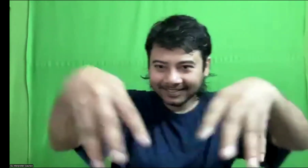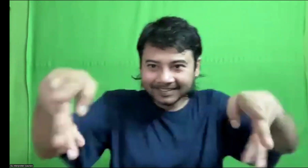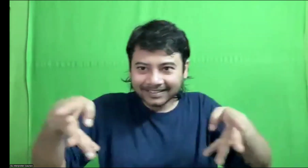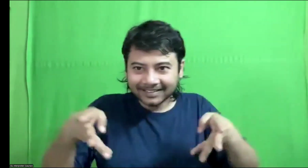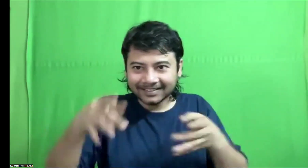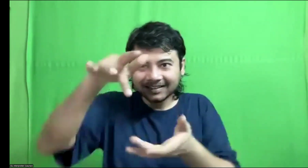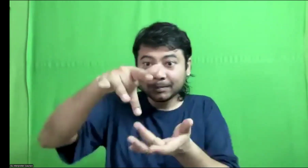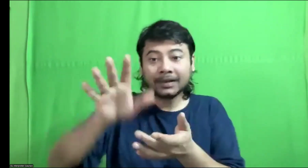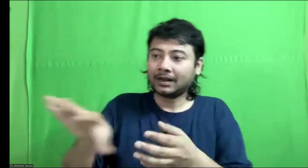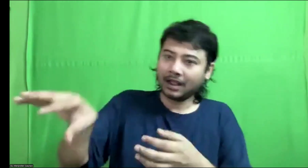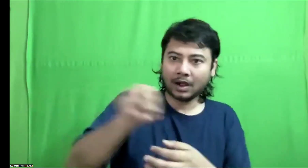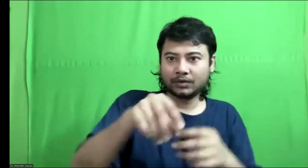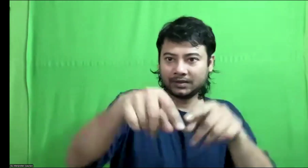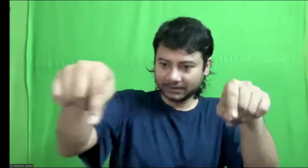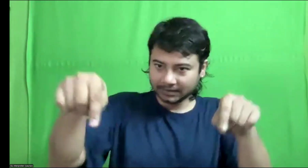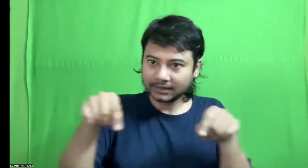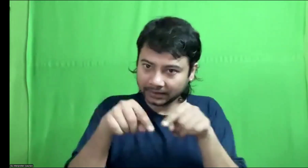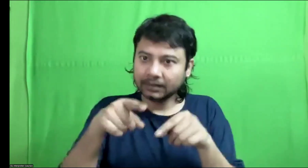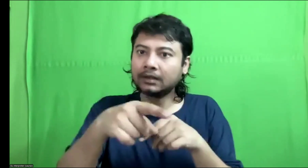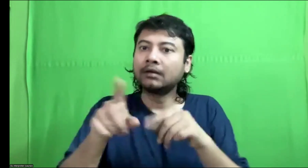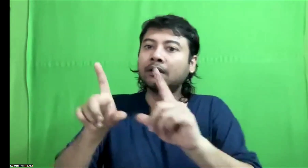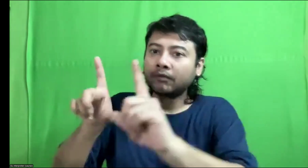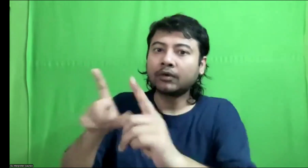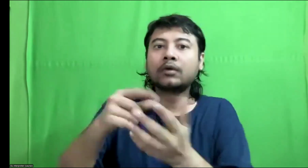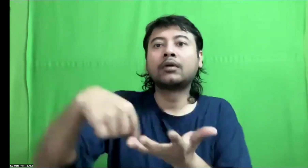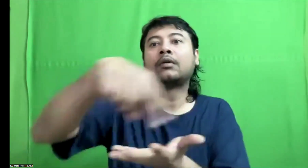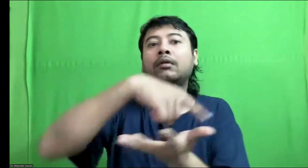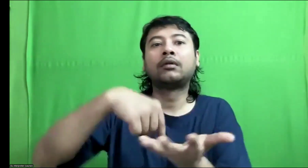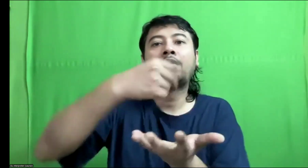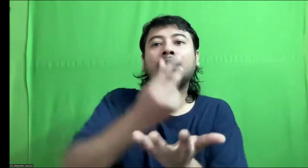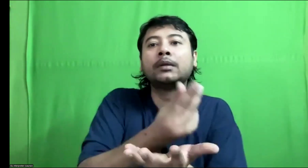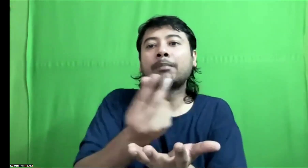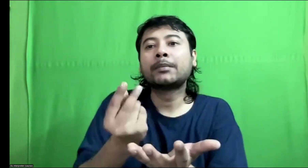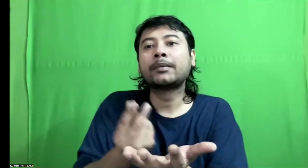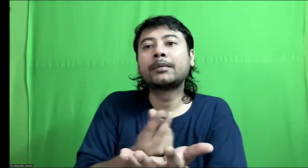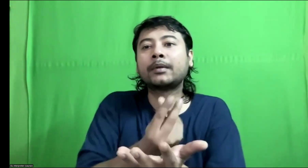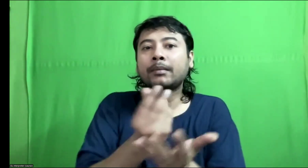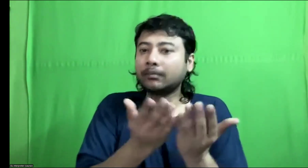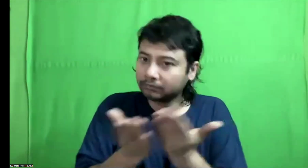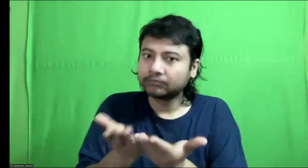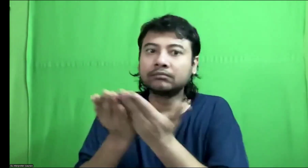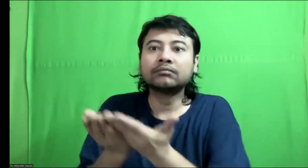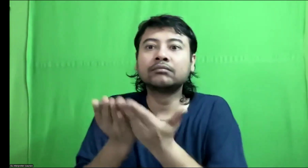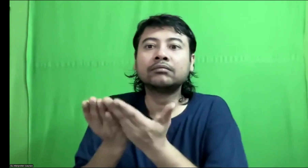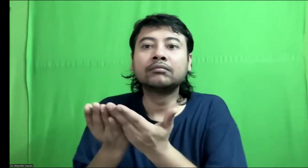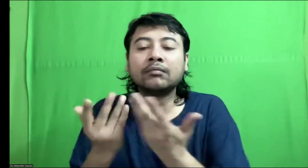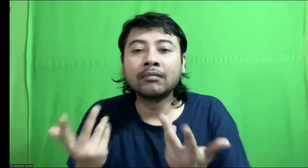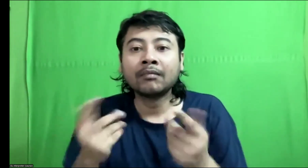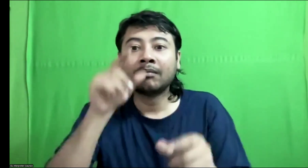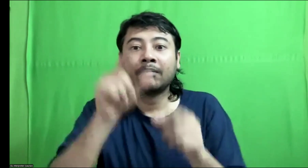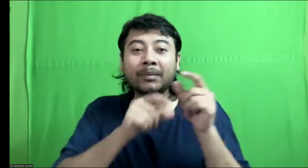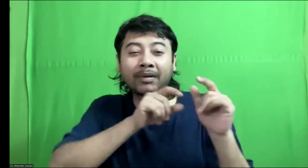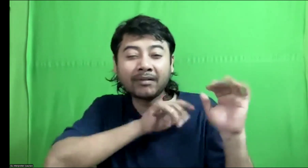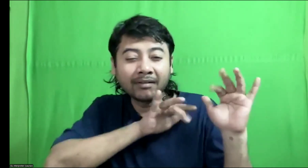you are distributing Krishna's mercy to everybody whom you don't even know.